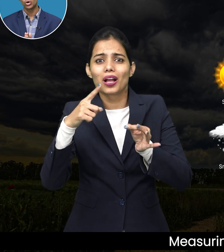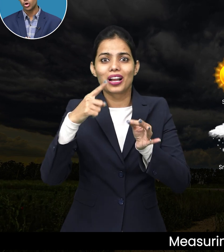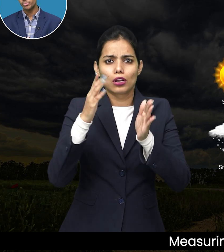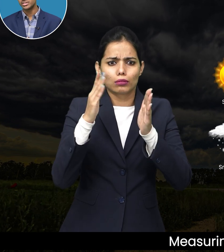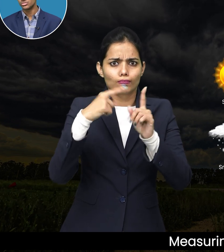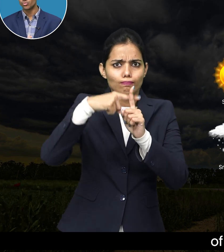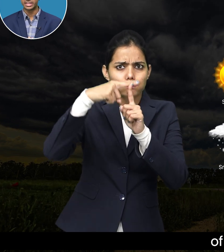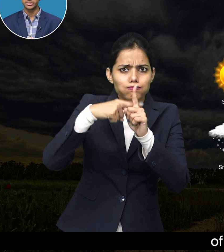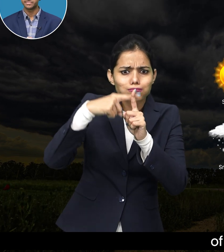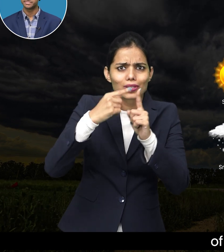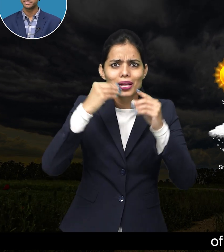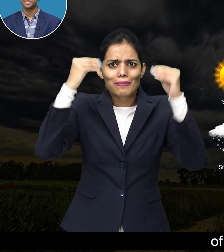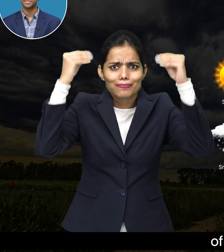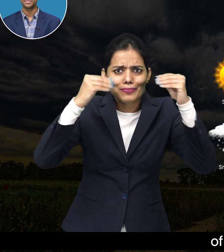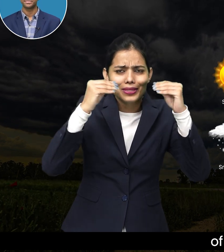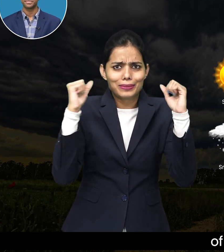measuring components of weather.